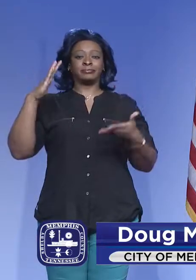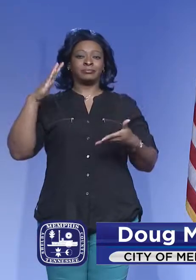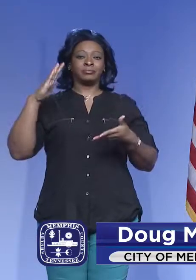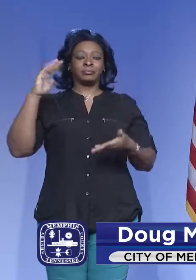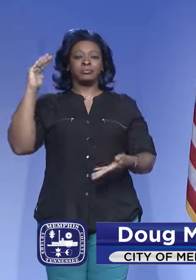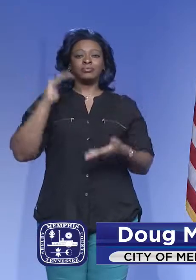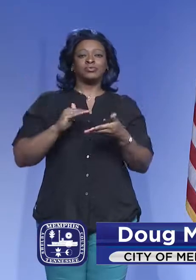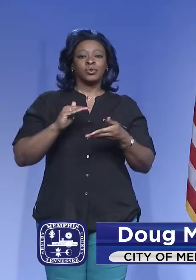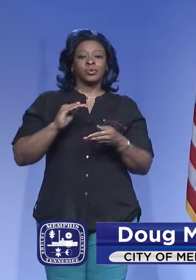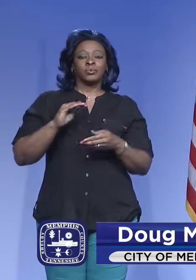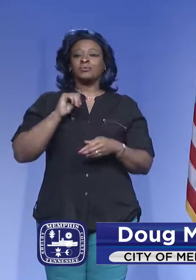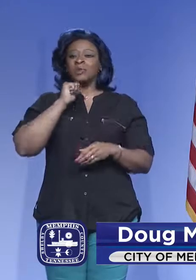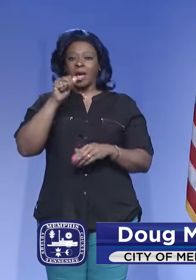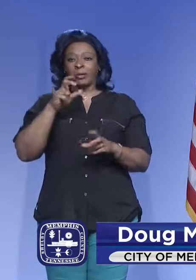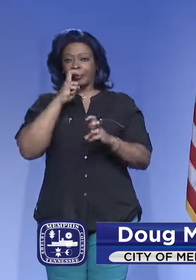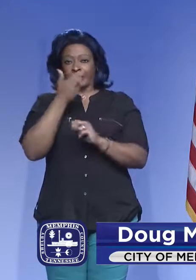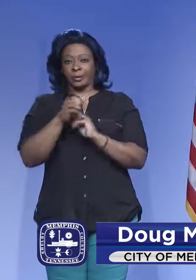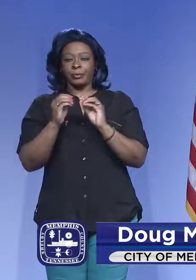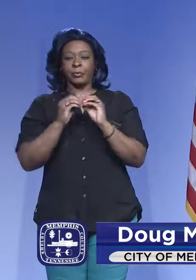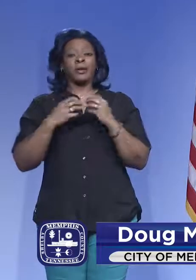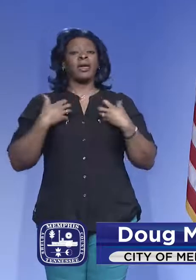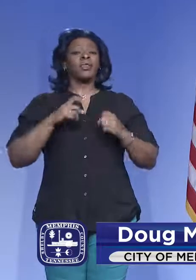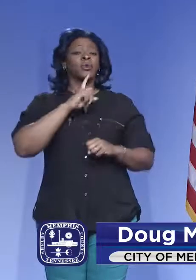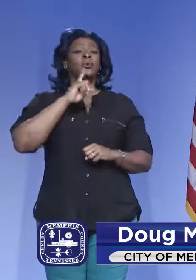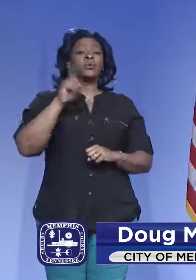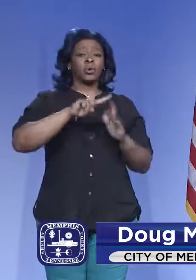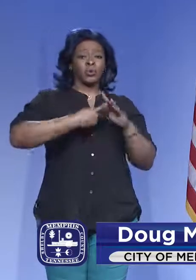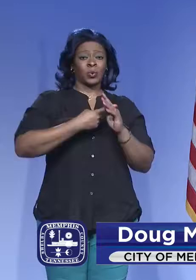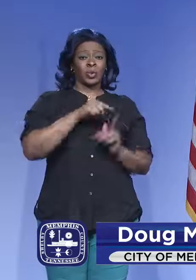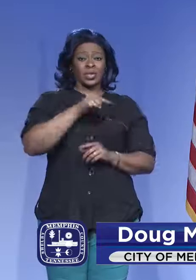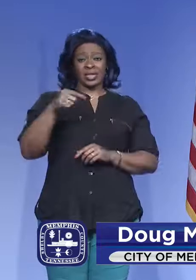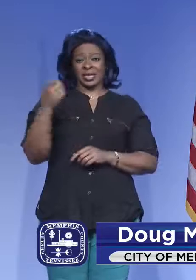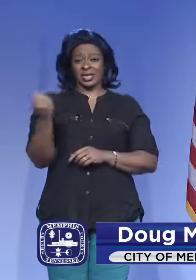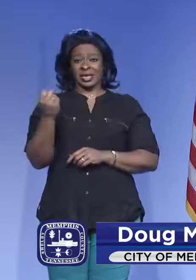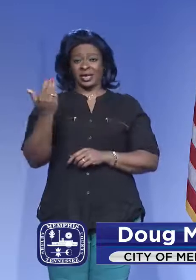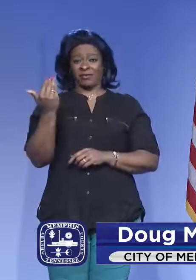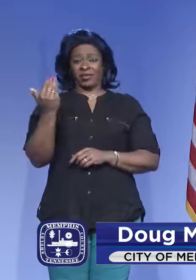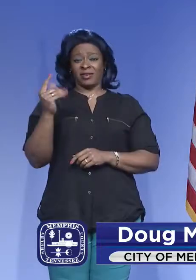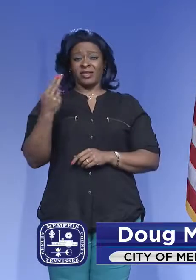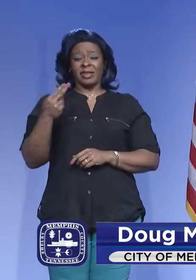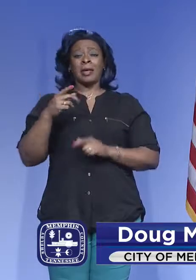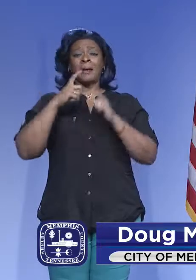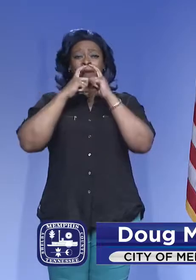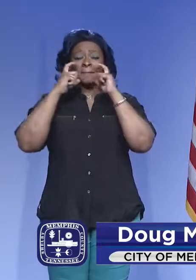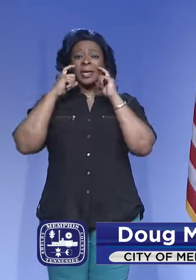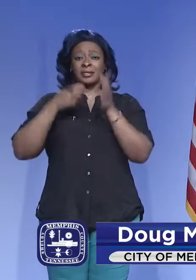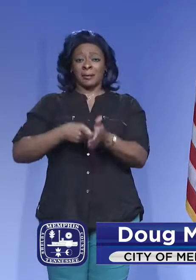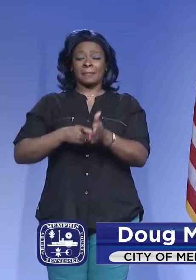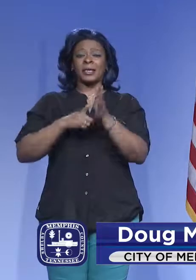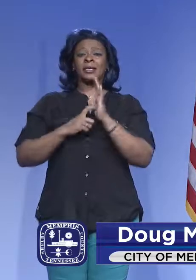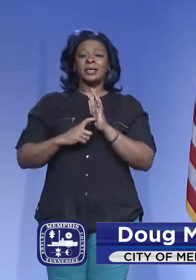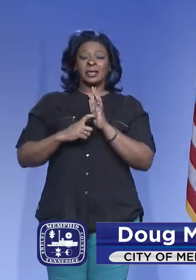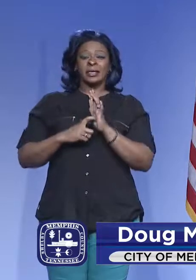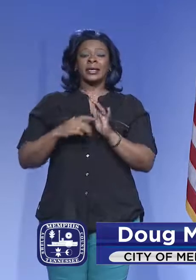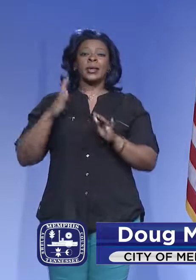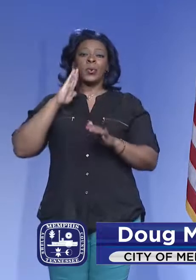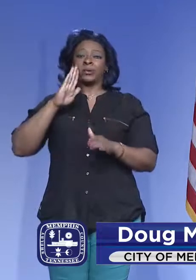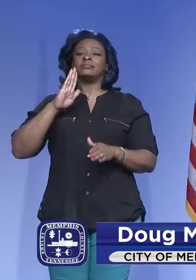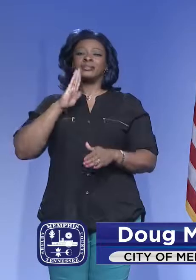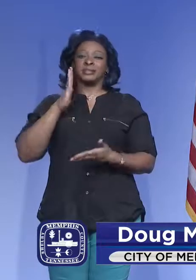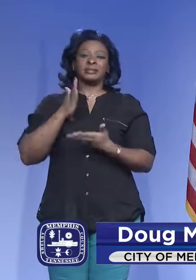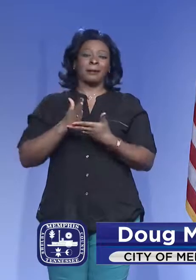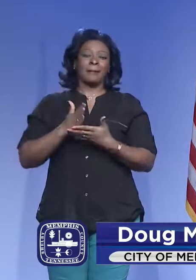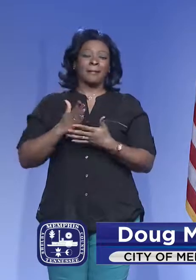in our health directive that will come into effect this Saturday the 15th, the mask mandate will be lifted. And